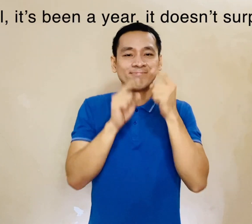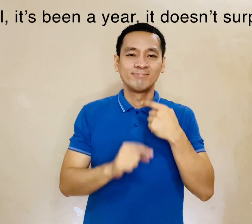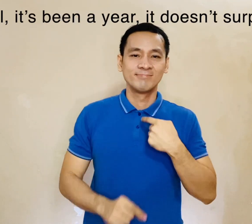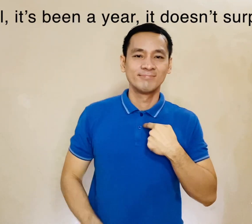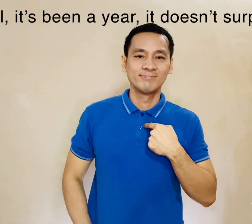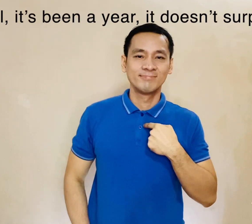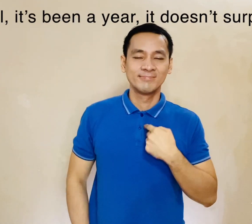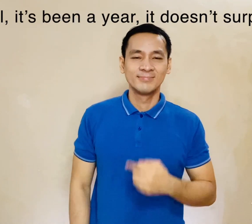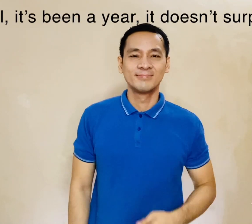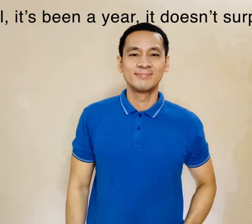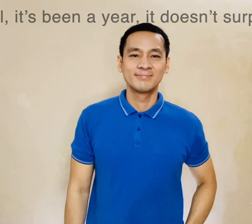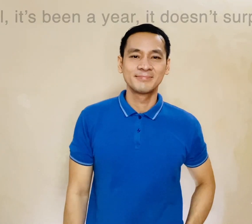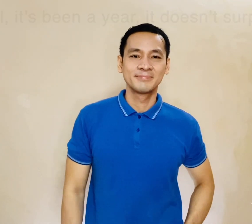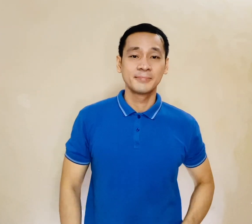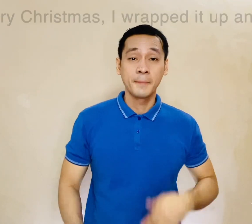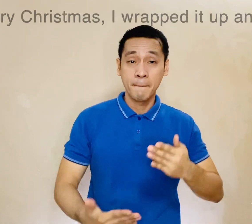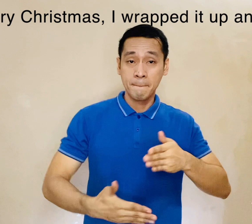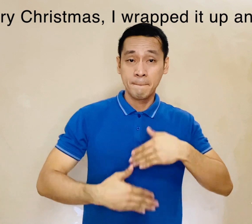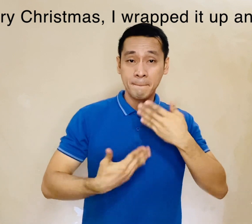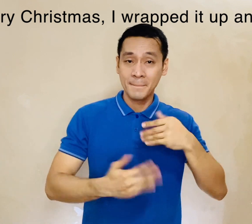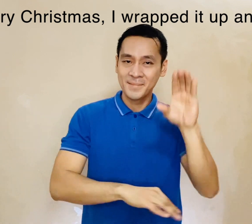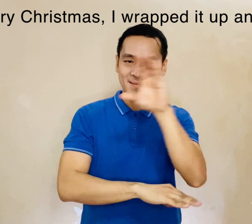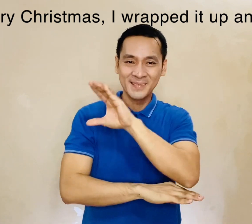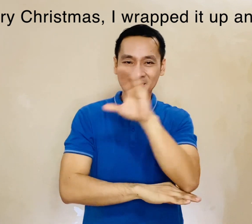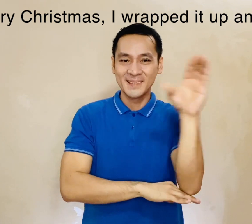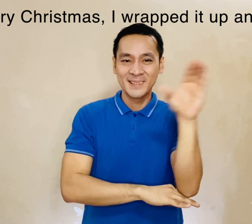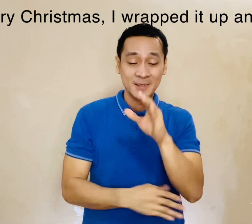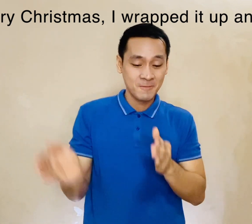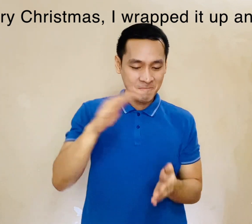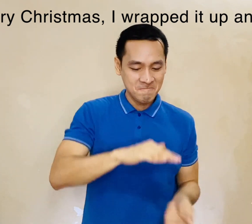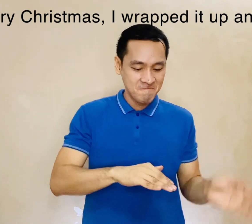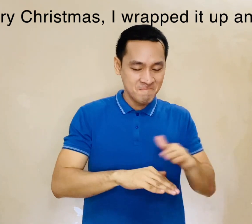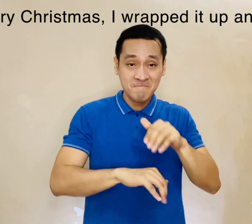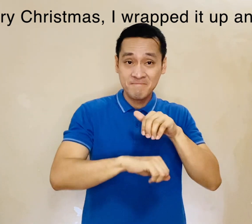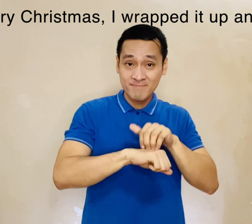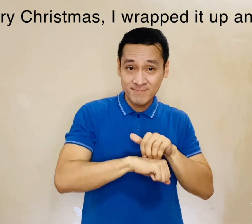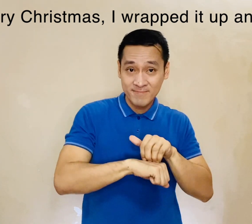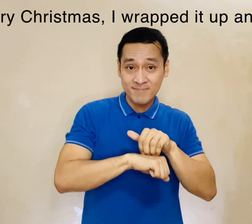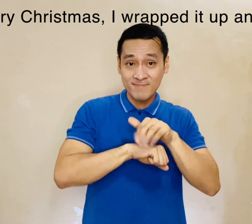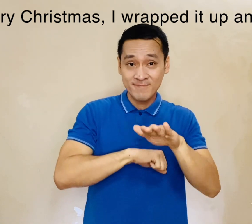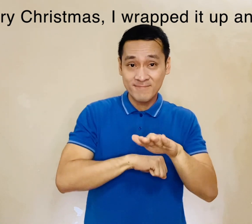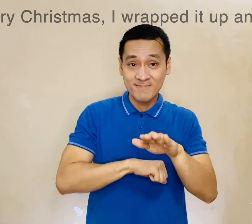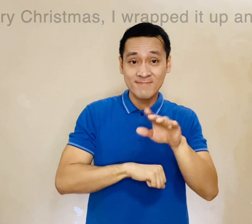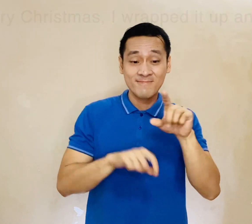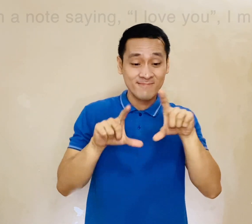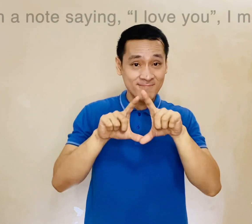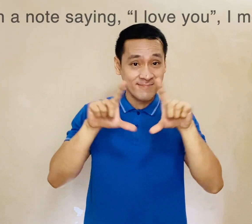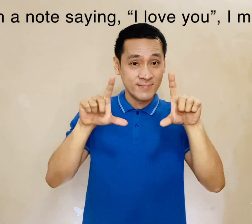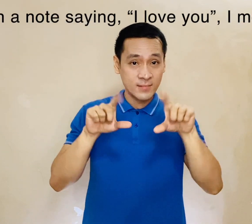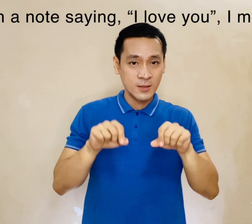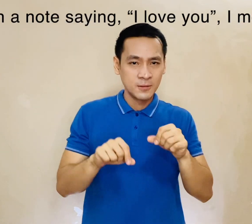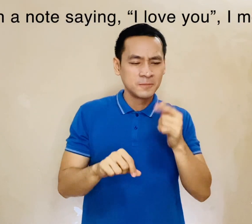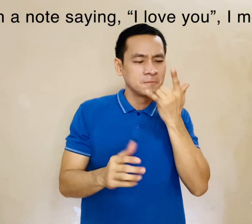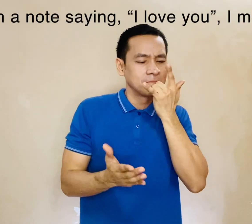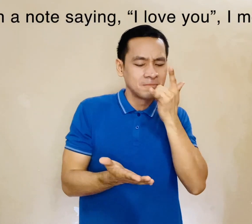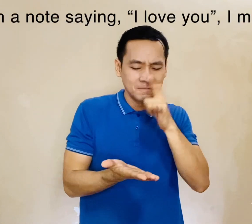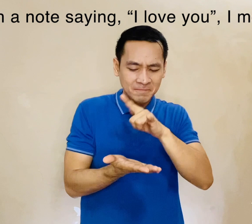surprise me Merry Christmas I wrapped it up and sent it with a note Saying